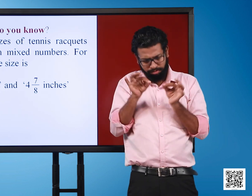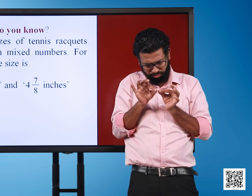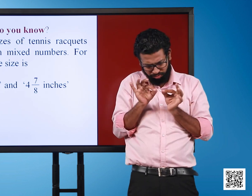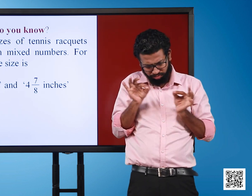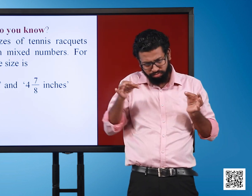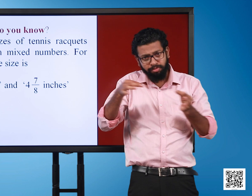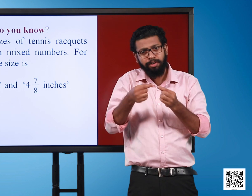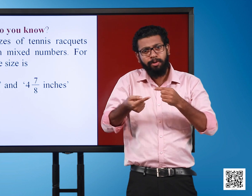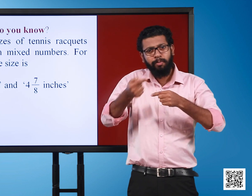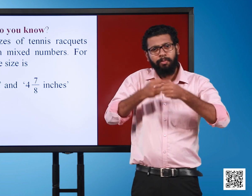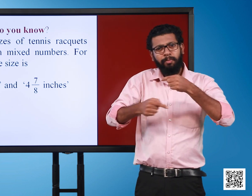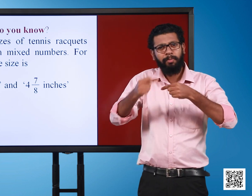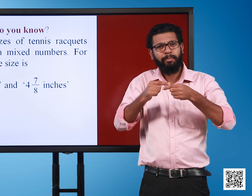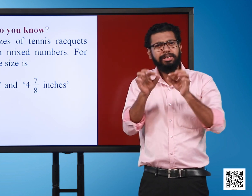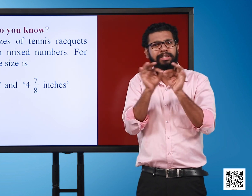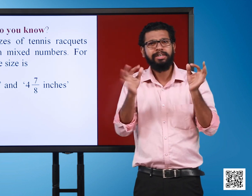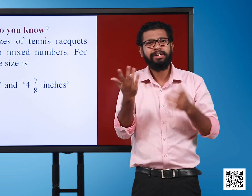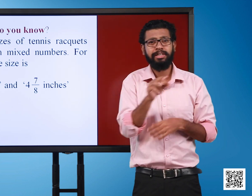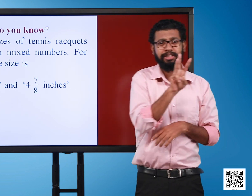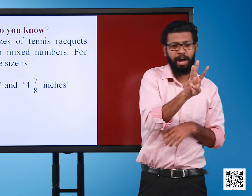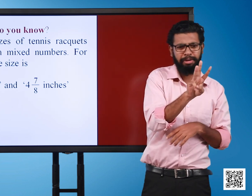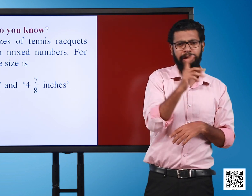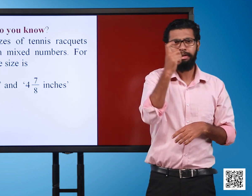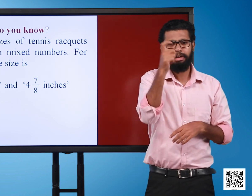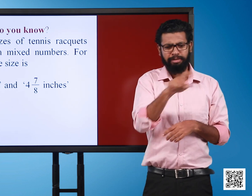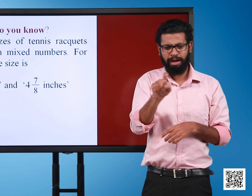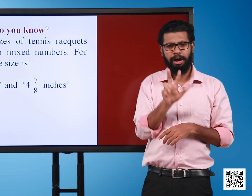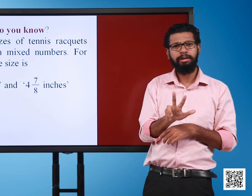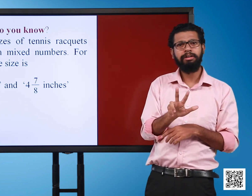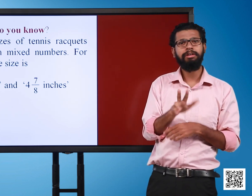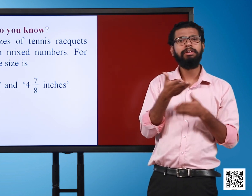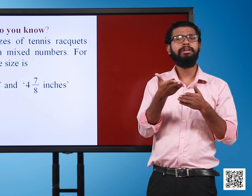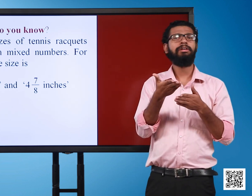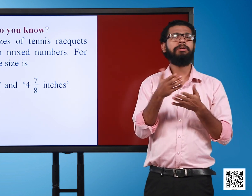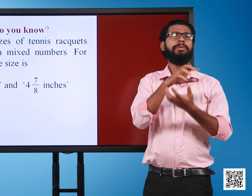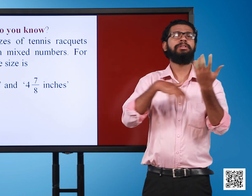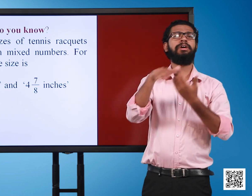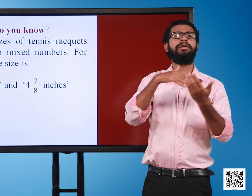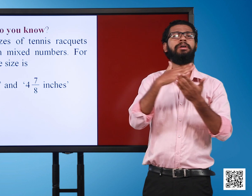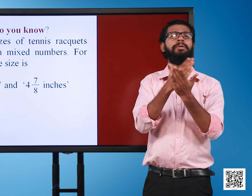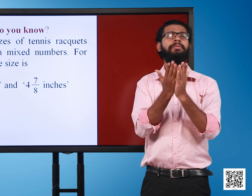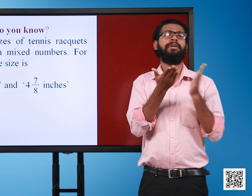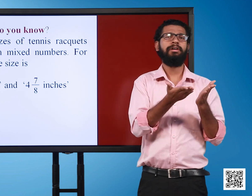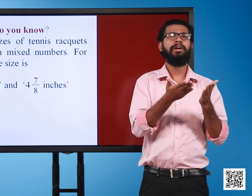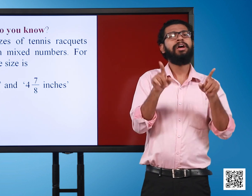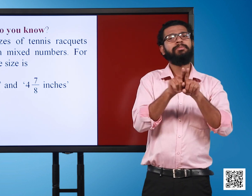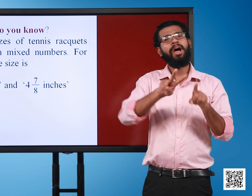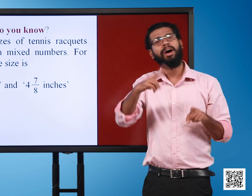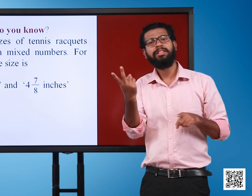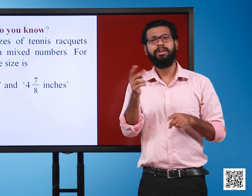For example, one size is 3 7 upon 8 inches and 4 3 upon 8 inches is